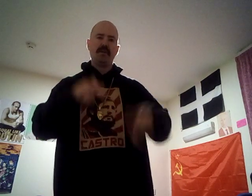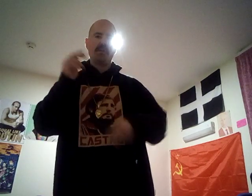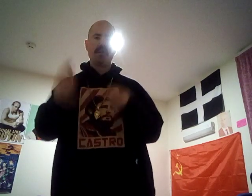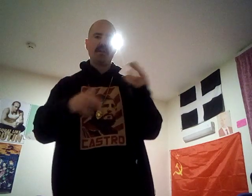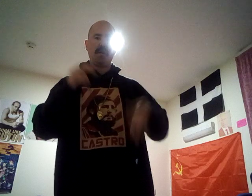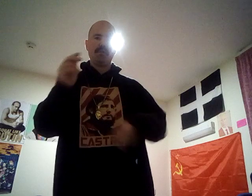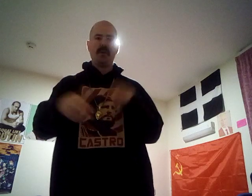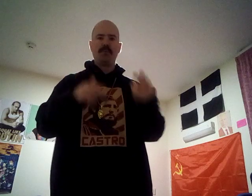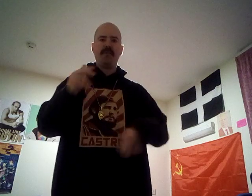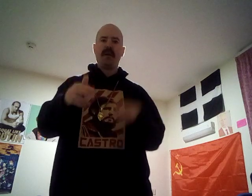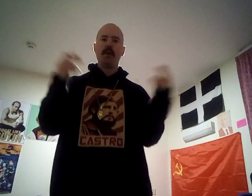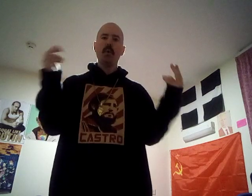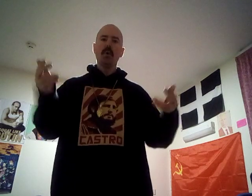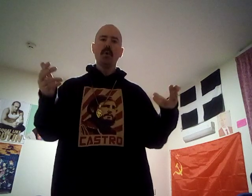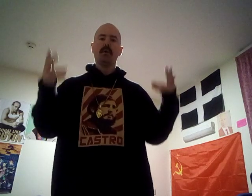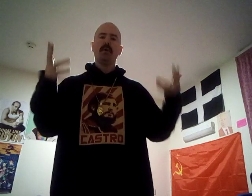City Hunter is Jackie Chan's best movie.